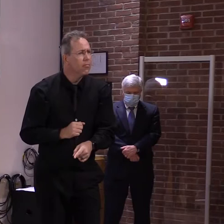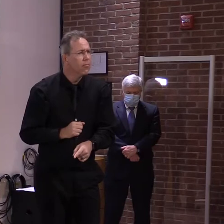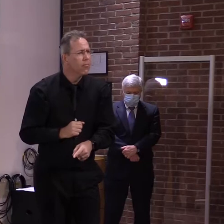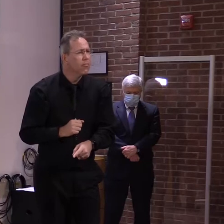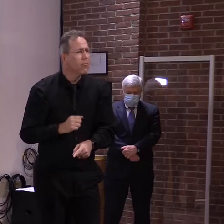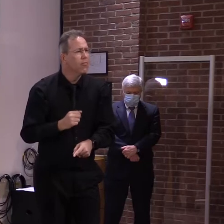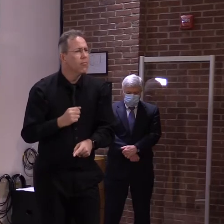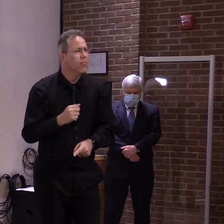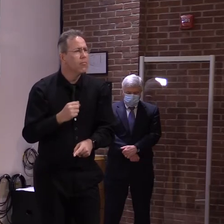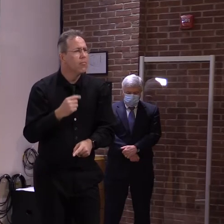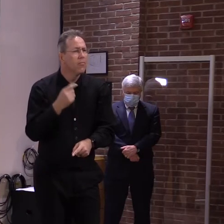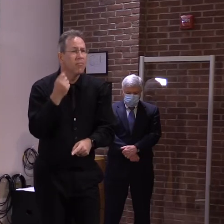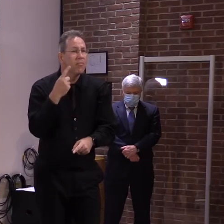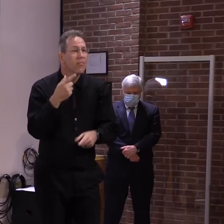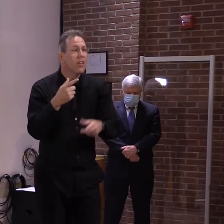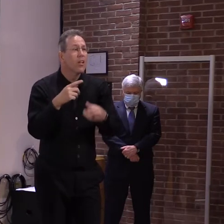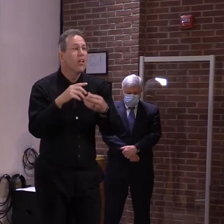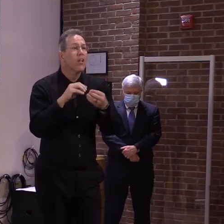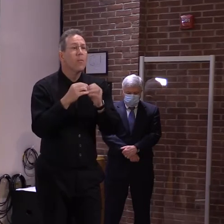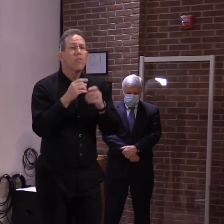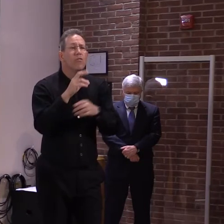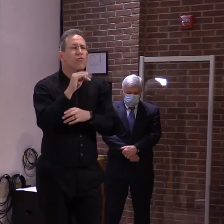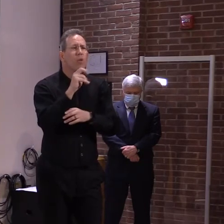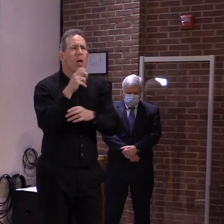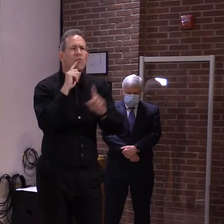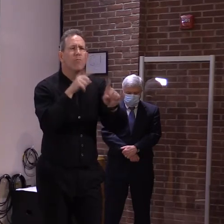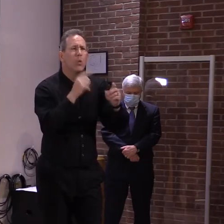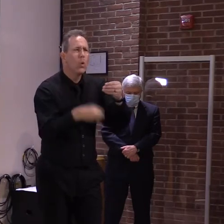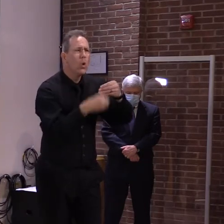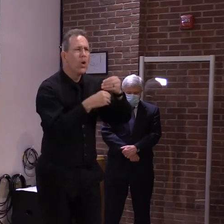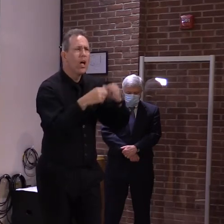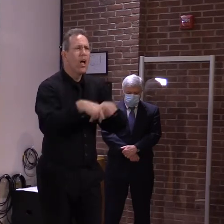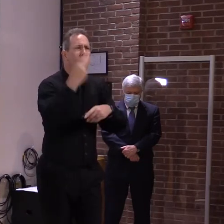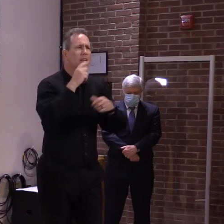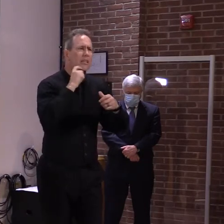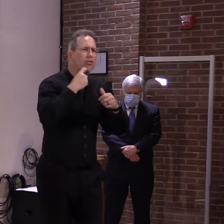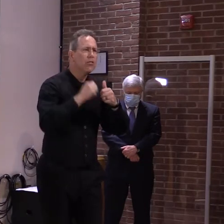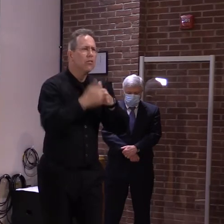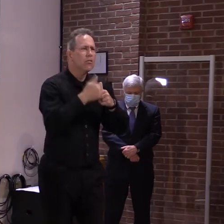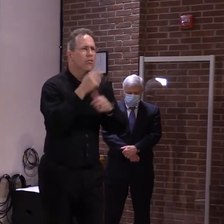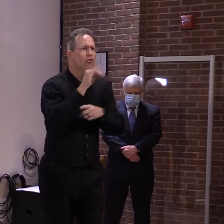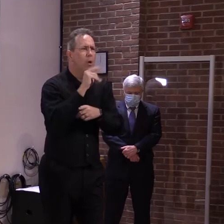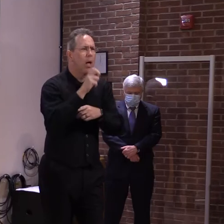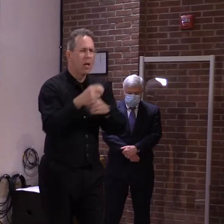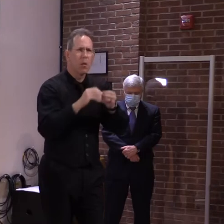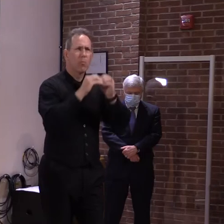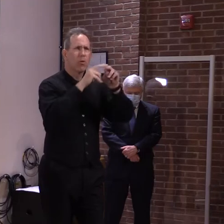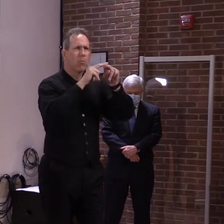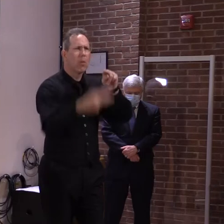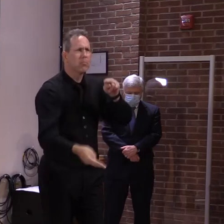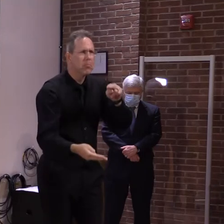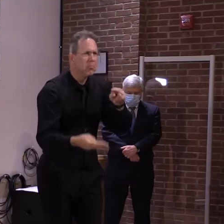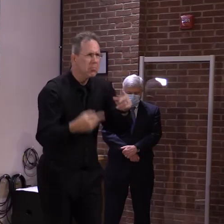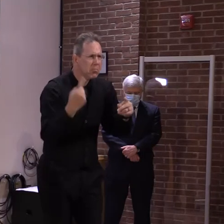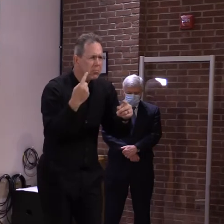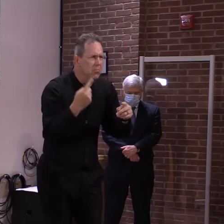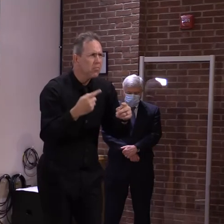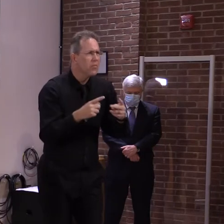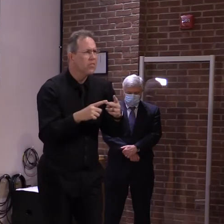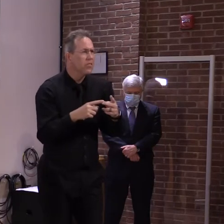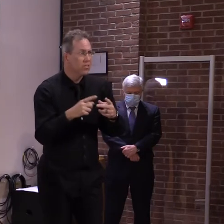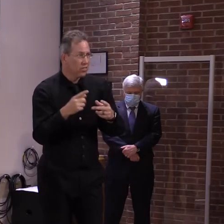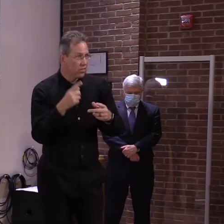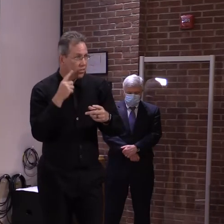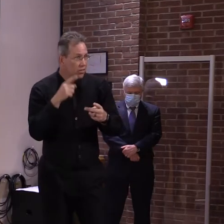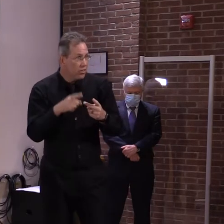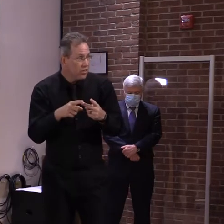public. You know, multiple lewd and lascivious conduct arrests, sexual assault, numerous sex offenders